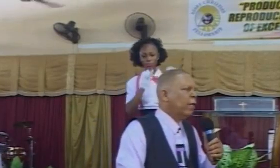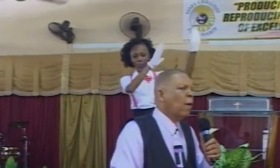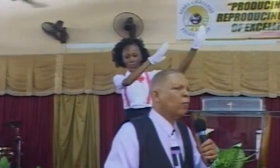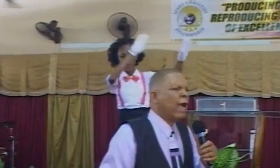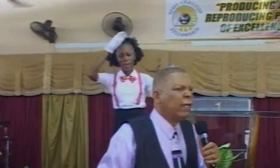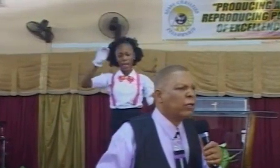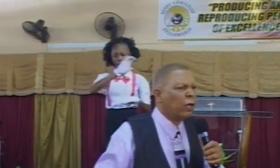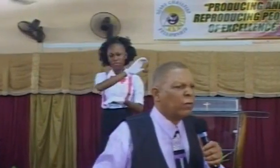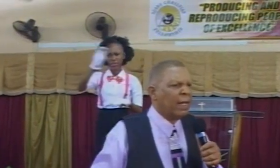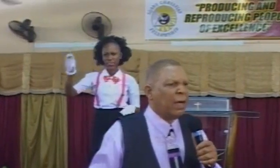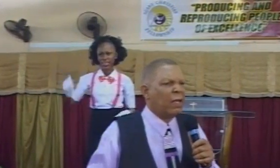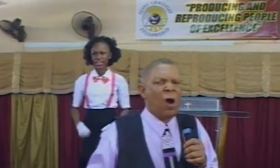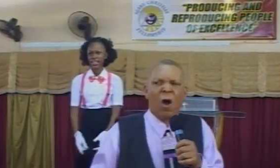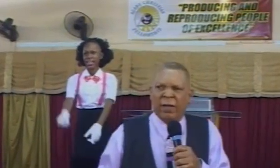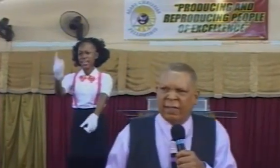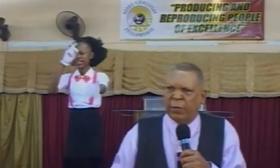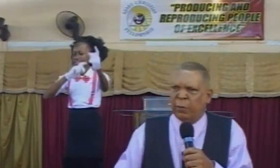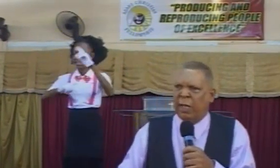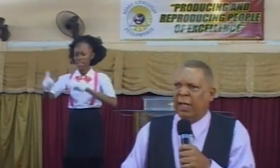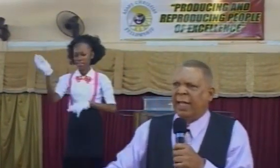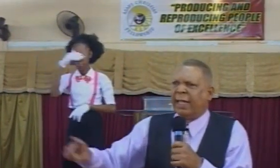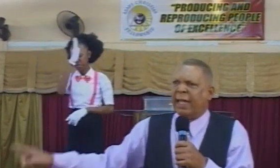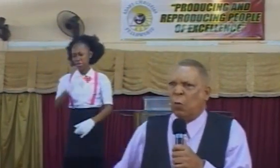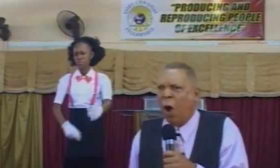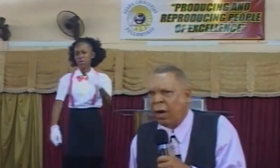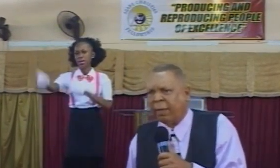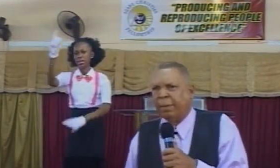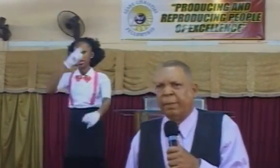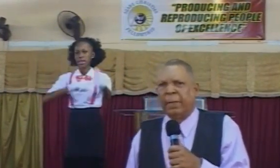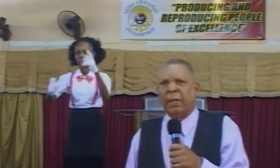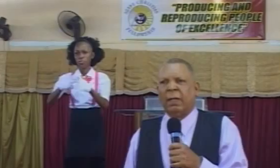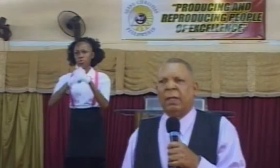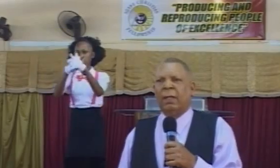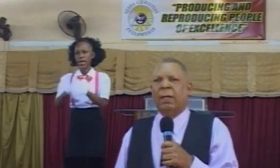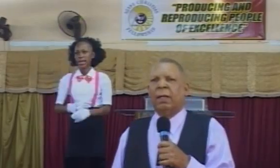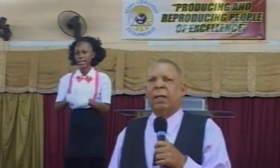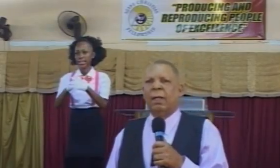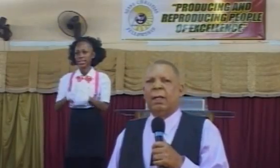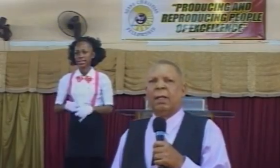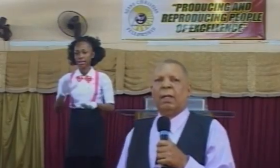For he didn't come riding into Jerusalem on a horse, which would indicate war.